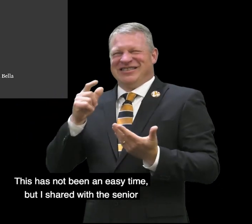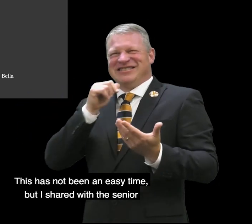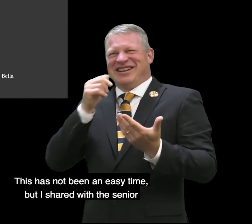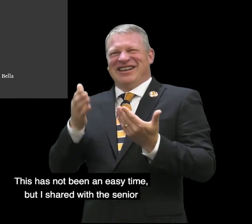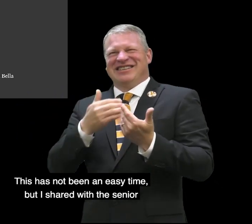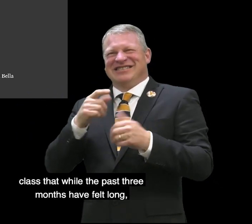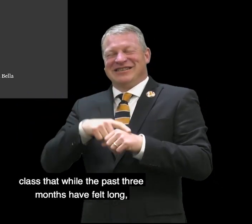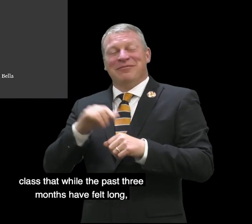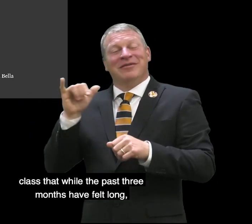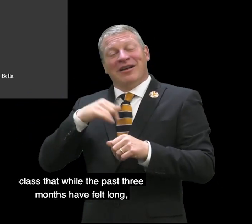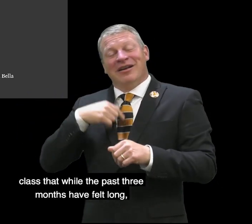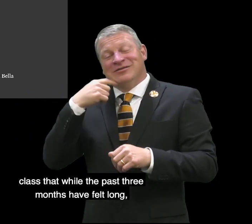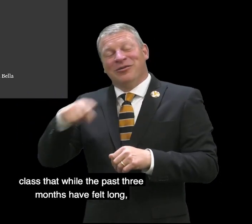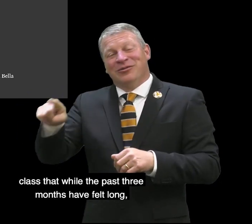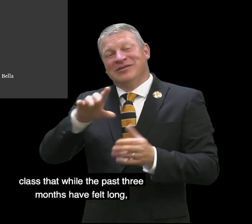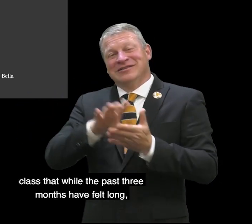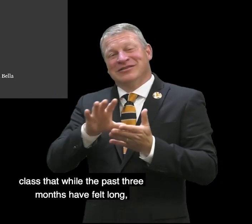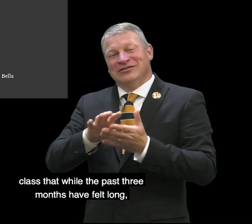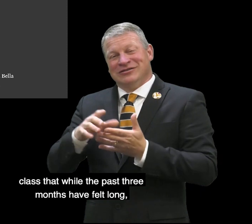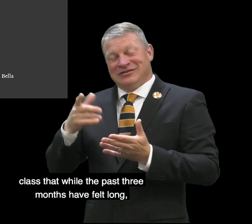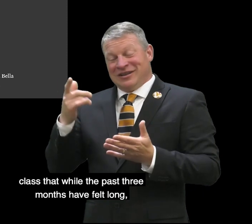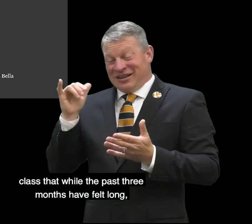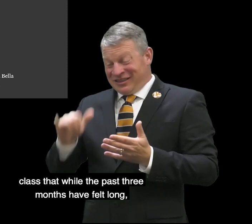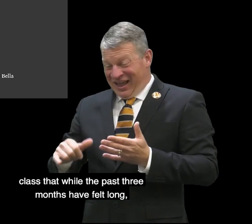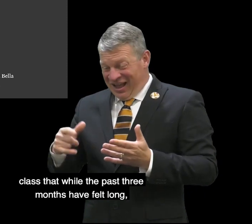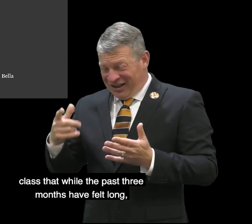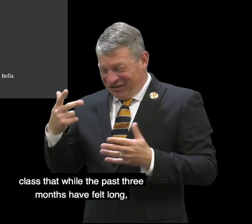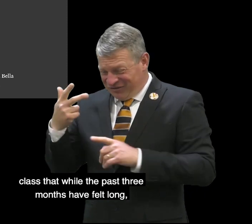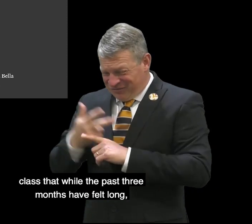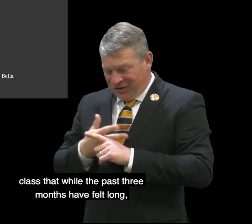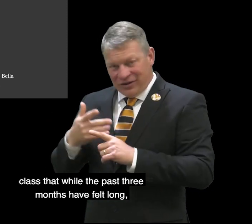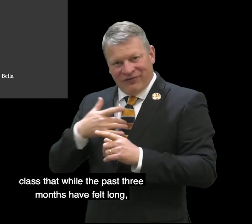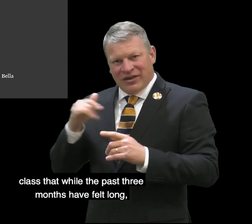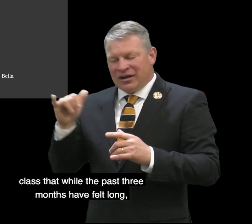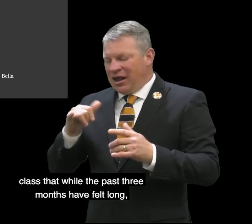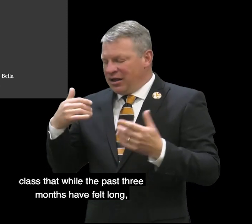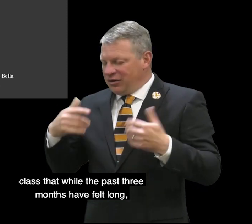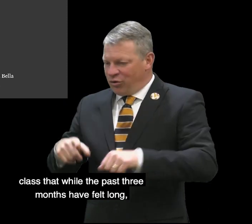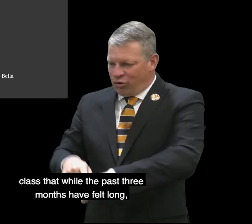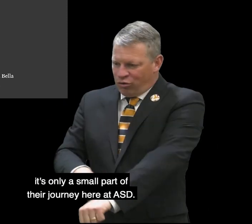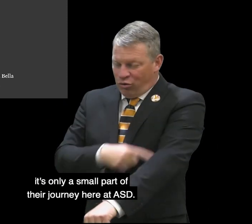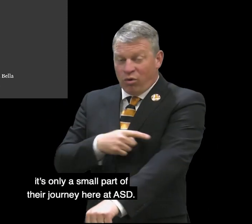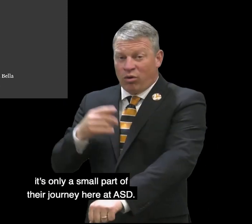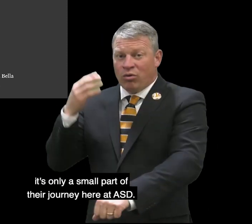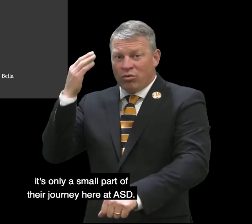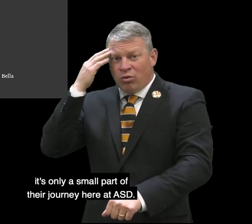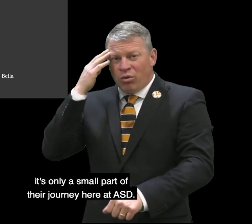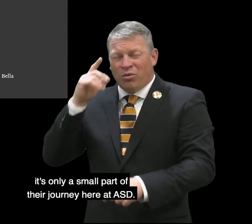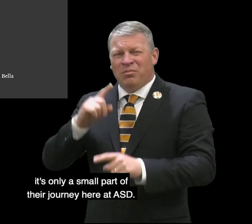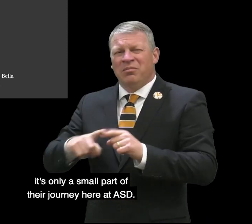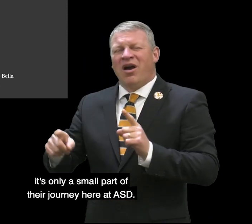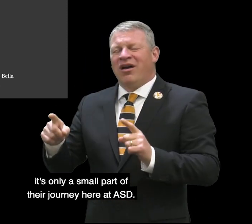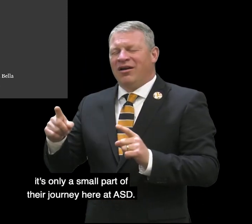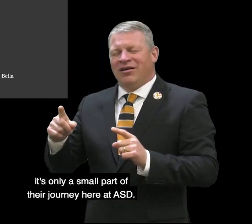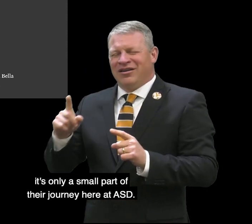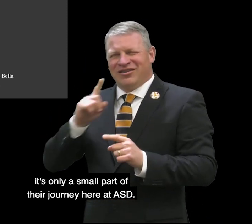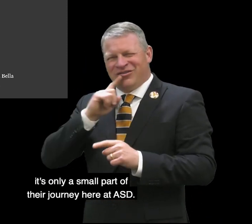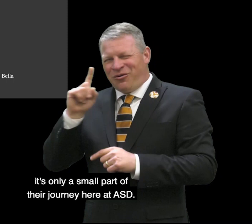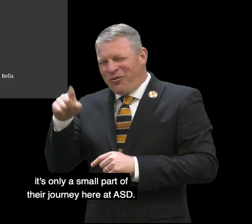to honor the members of our senior class. This has not been an easy time, but I shared with the senior class that while the past 3 months have felt